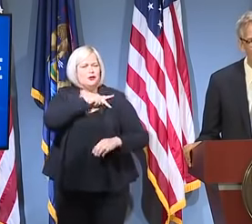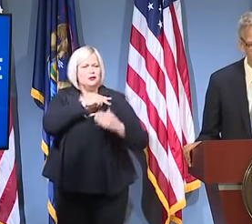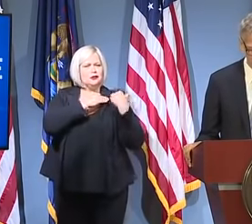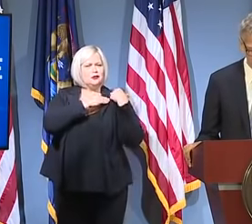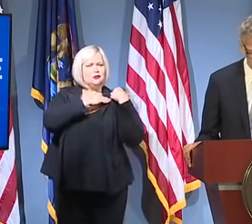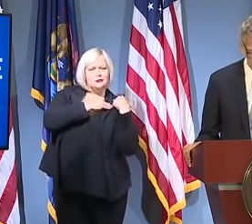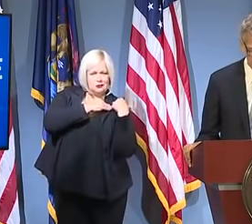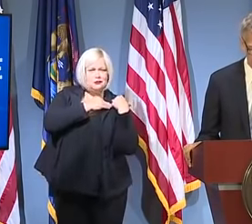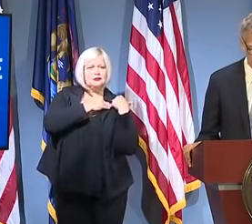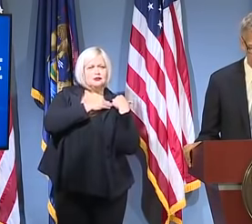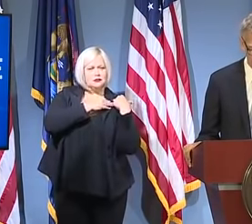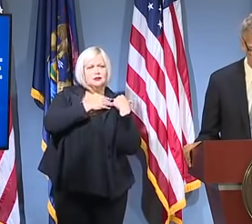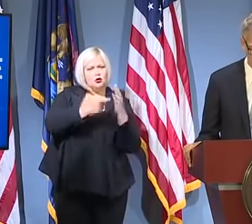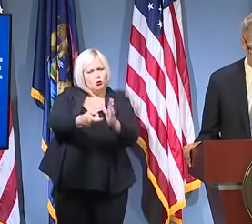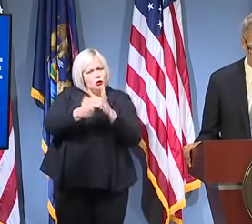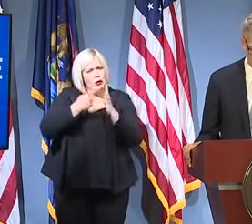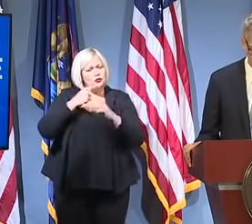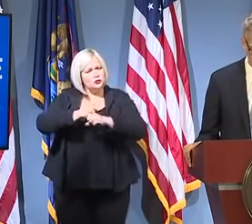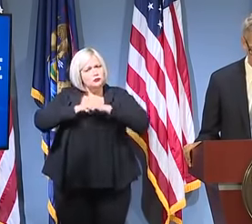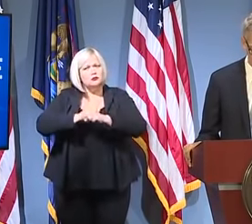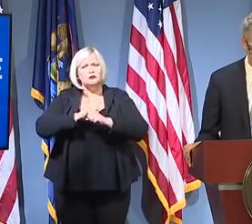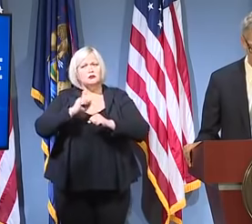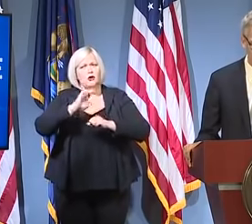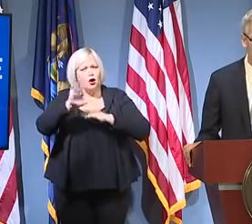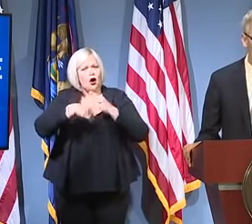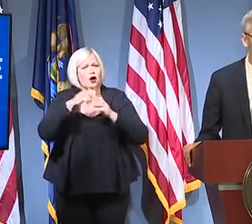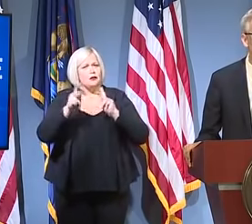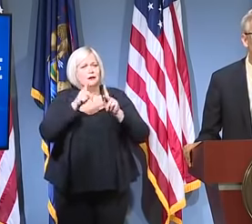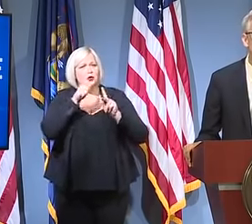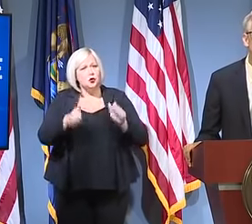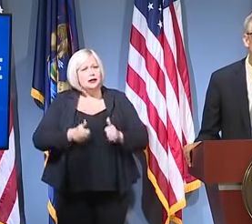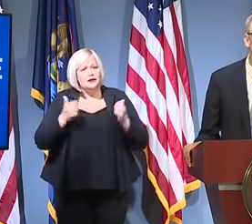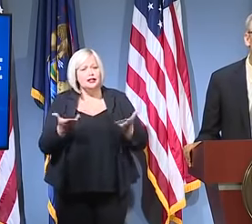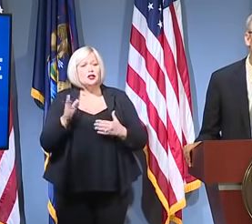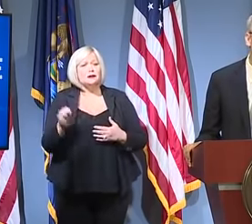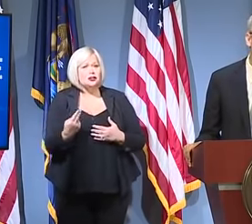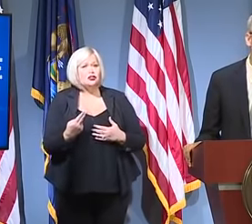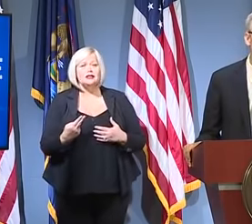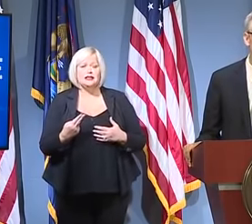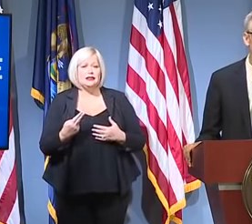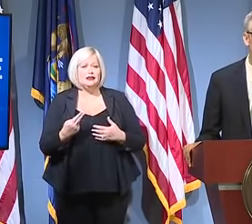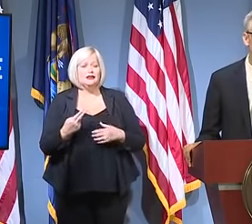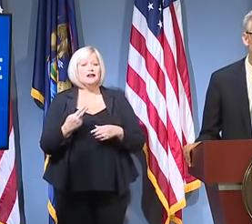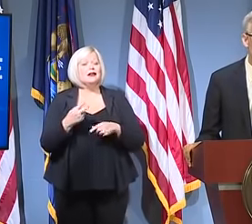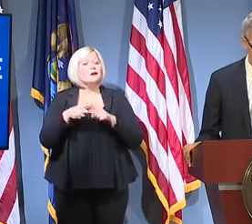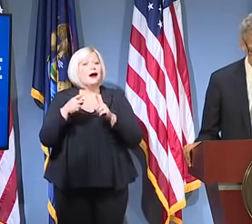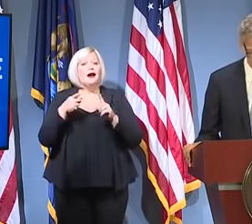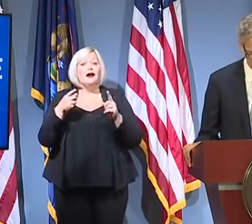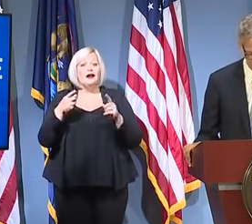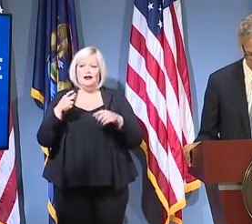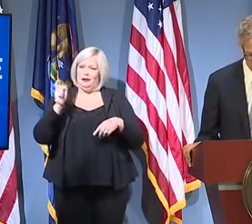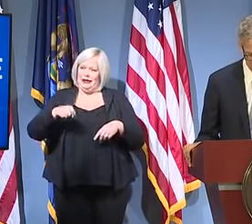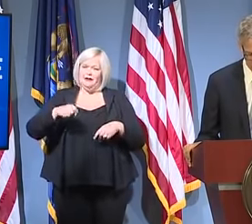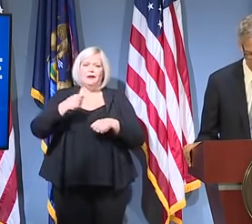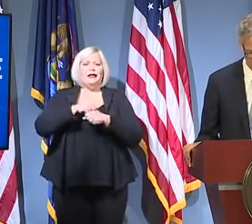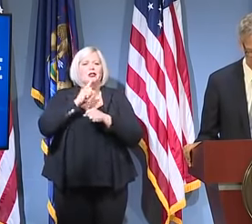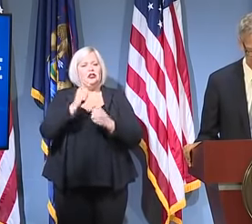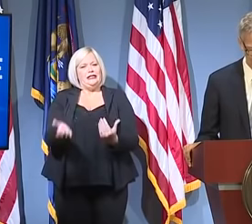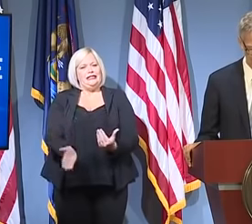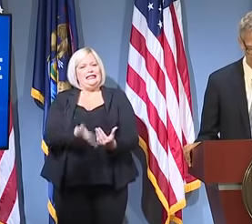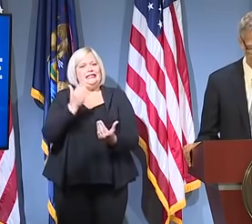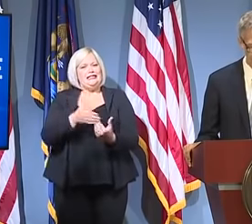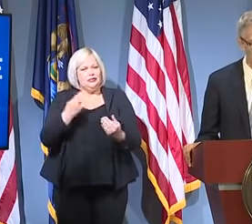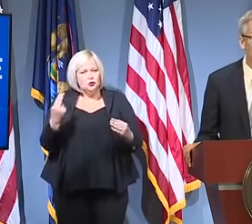a requirement to protect our fellow Michiganders. But it should be as easy as possible to exercise that